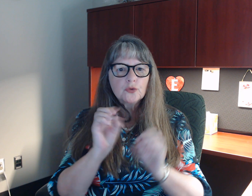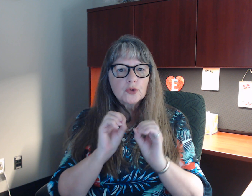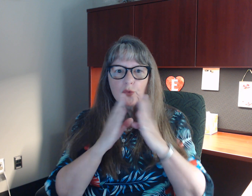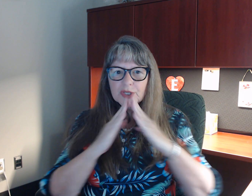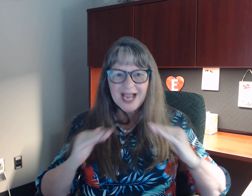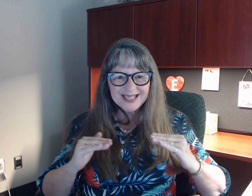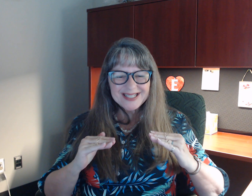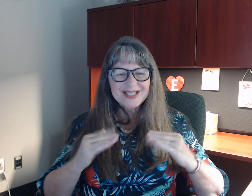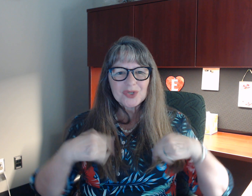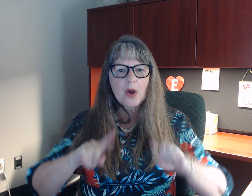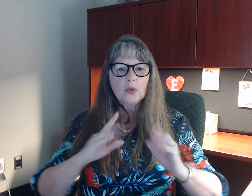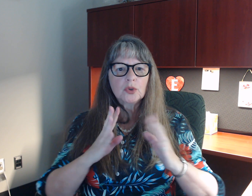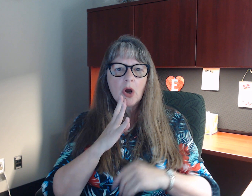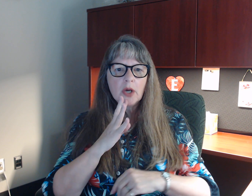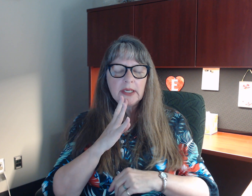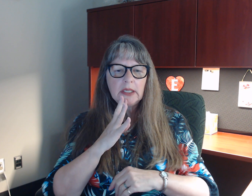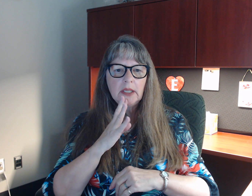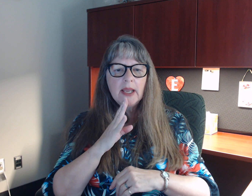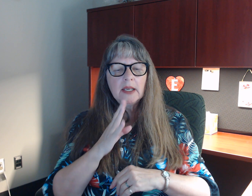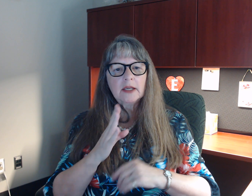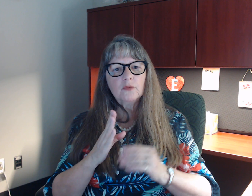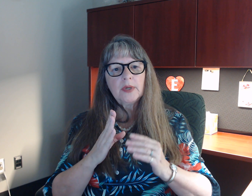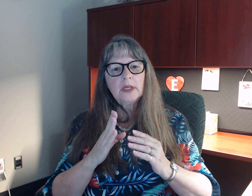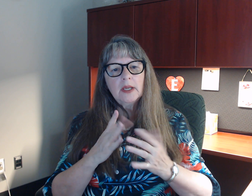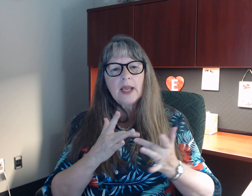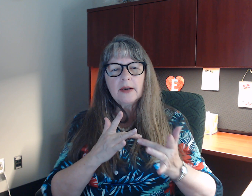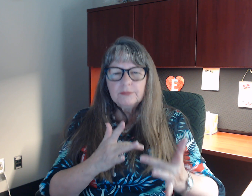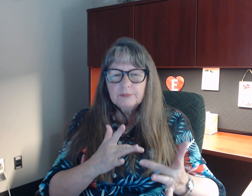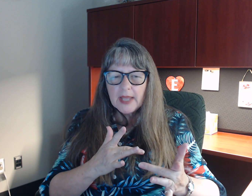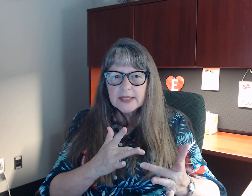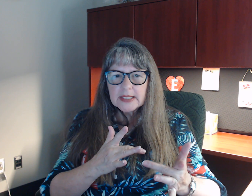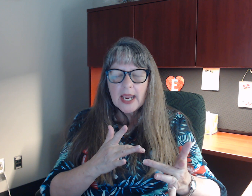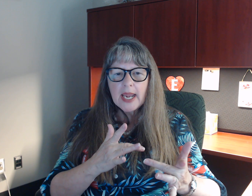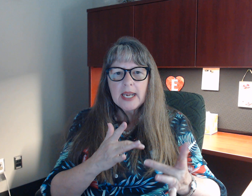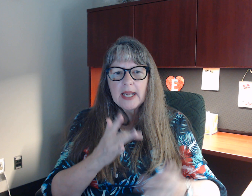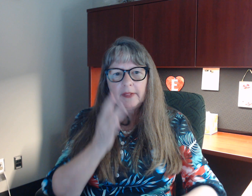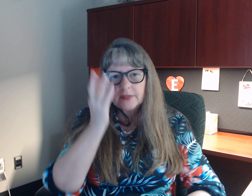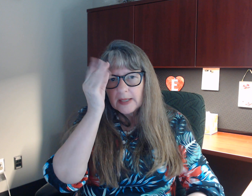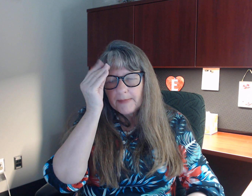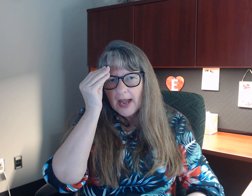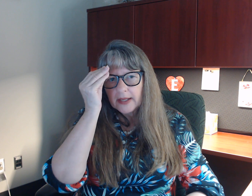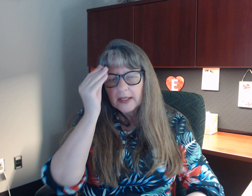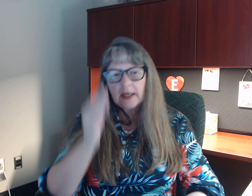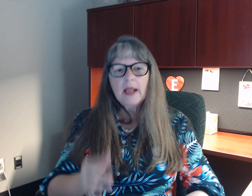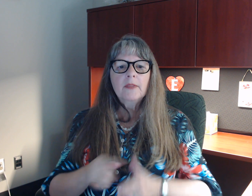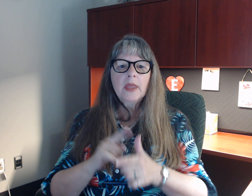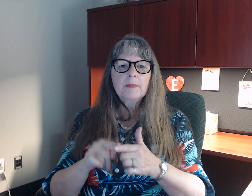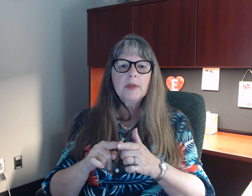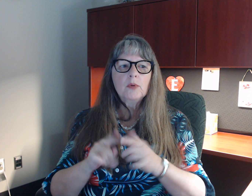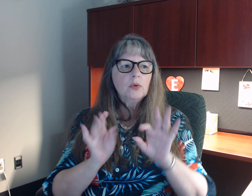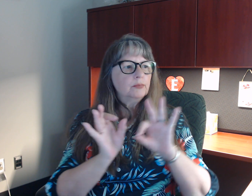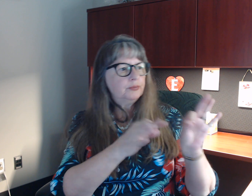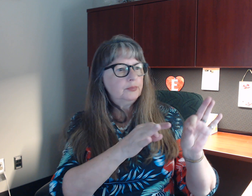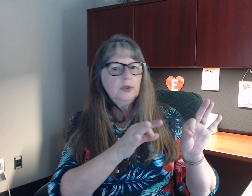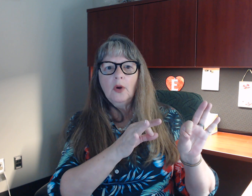no silences while we're talking. Like if we kind of hesitate and think about it, then people will, and